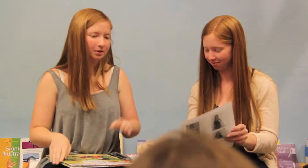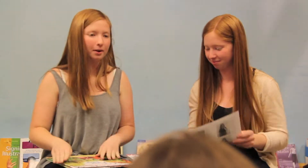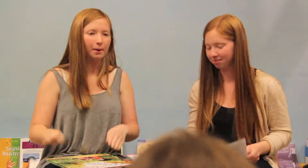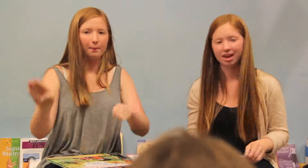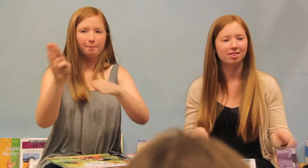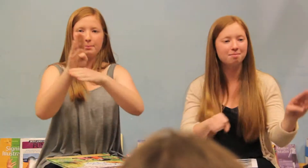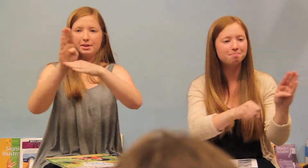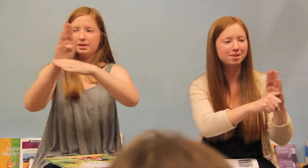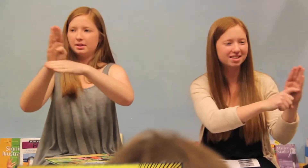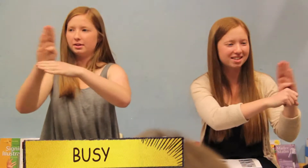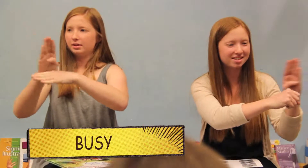and then busy